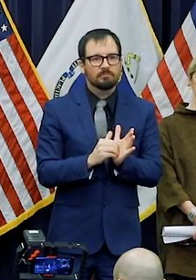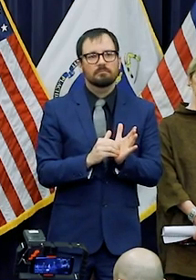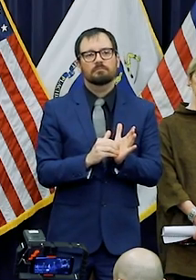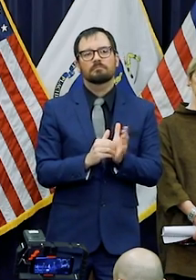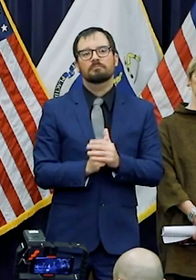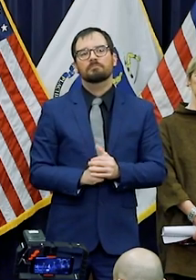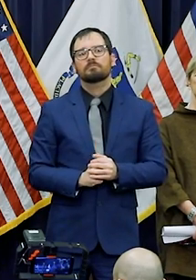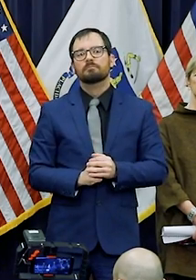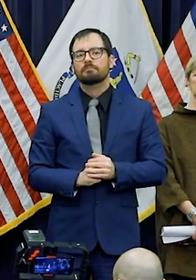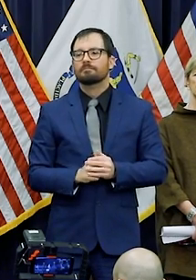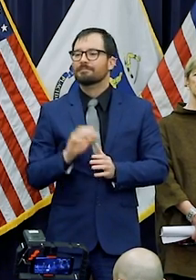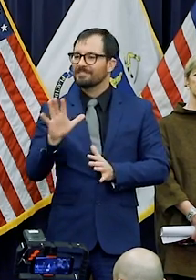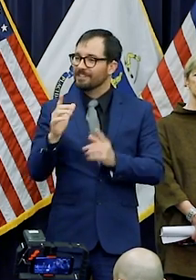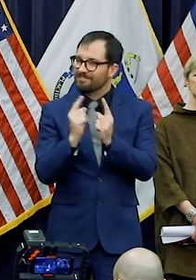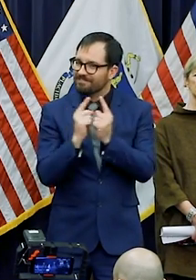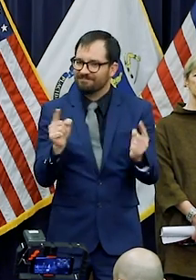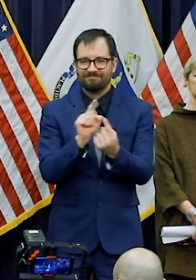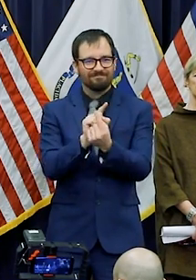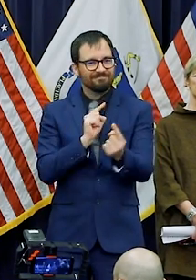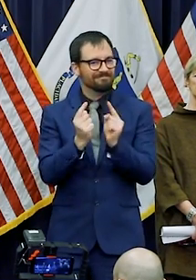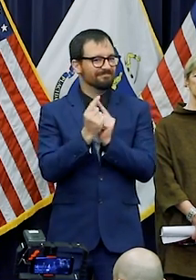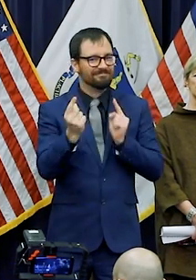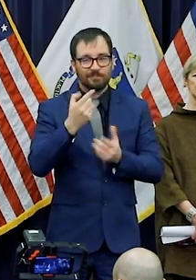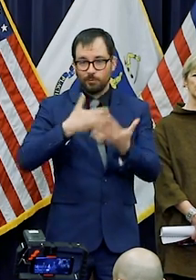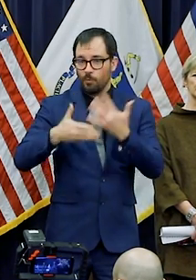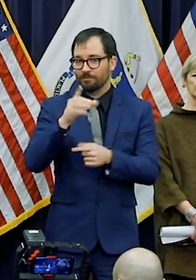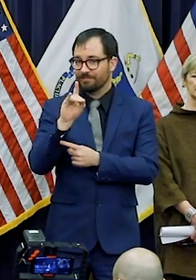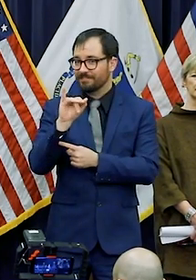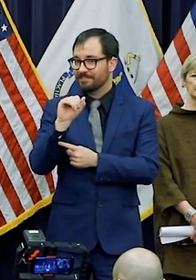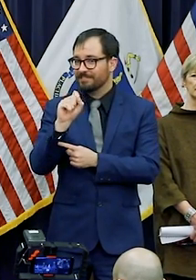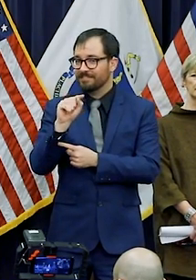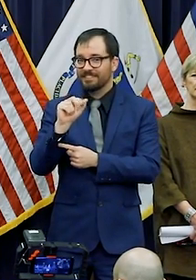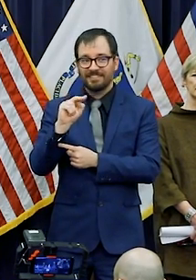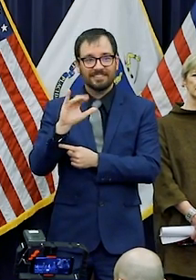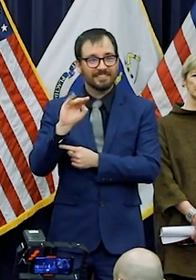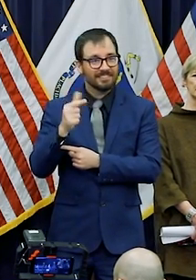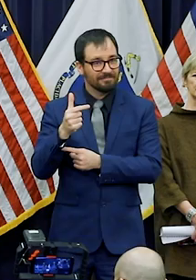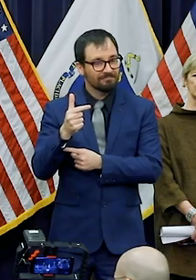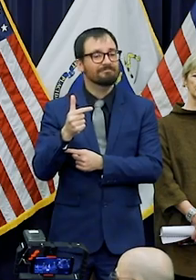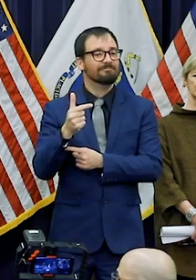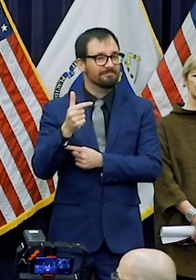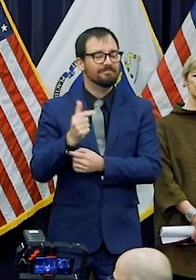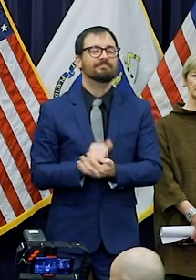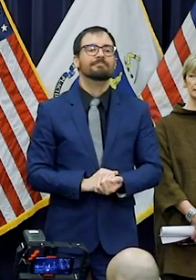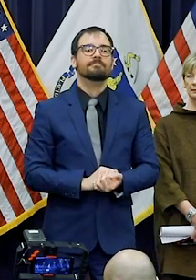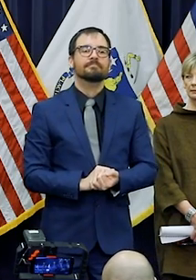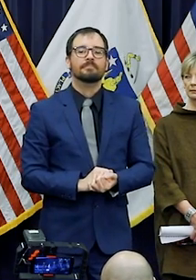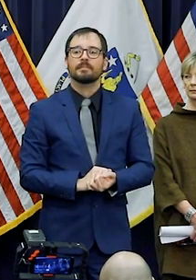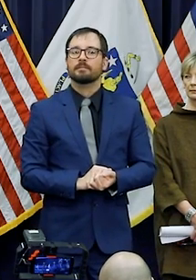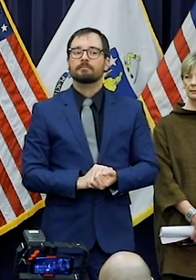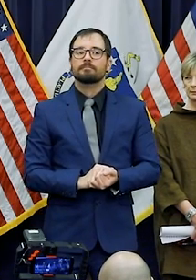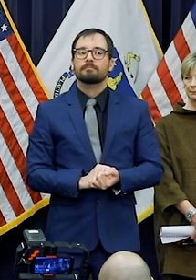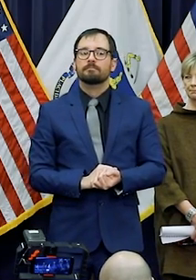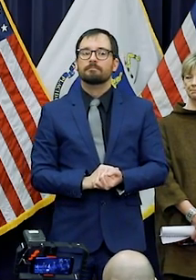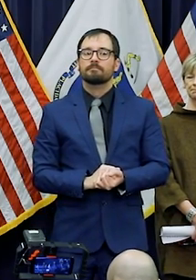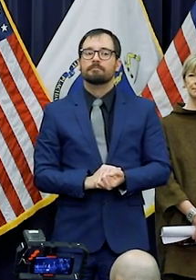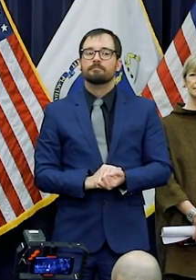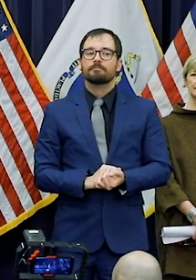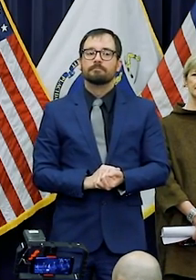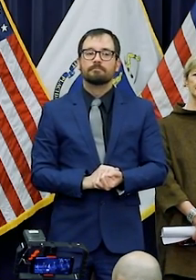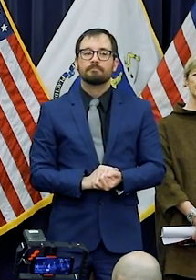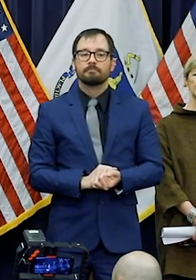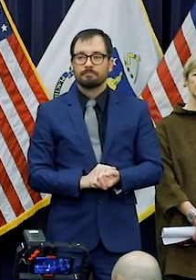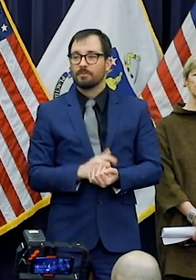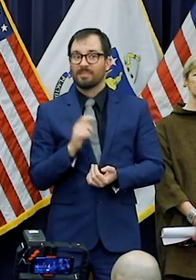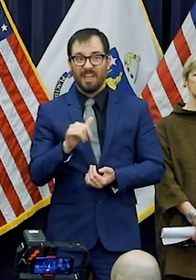distancing. The measures we have put in place will not only slow the spread of disease in our communities, but these measures will give us time